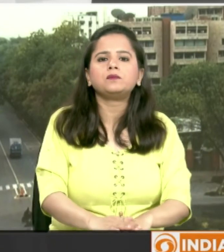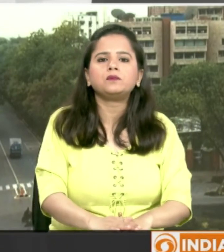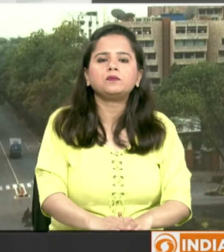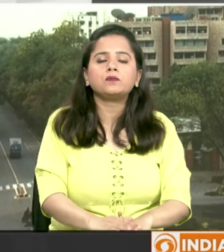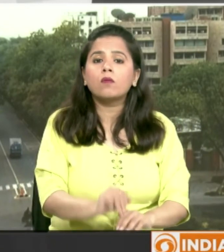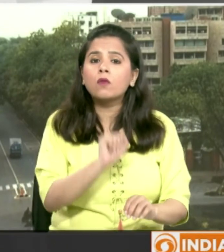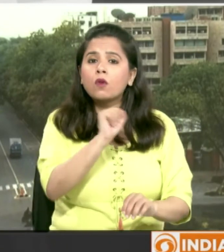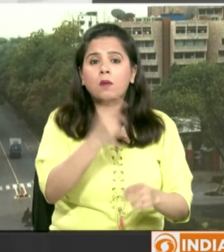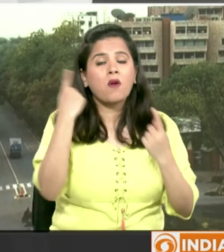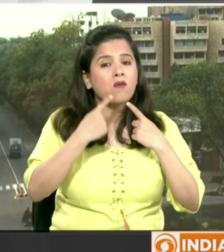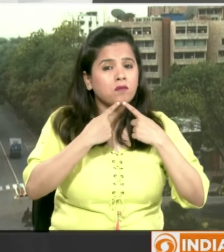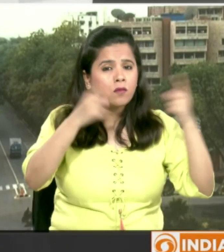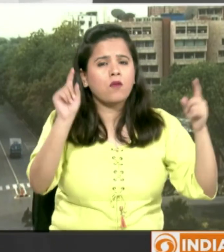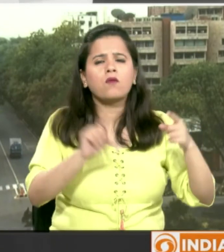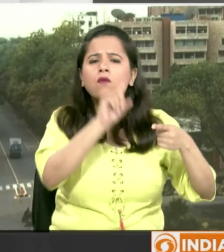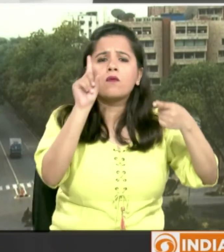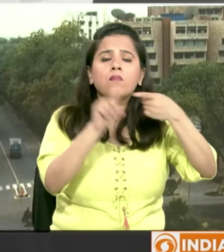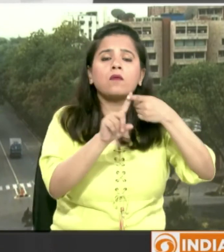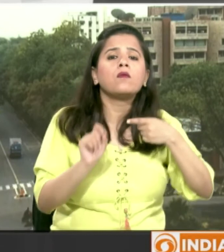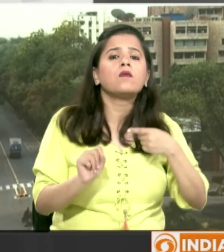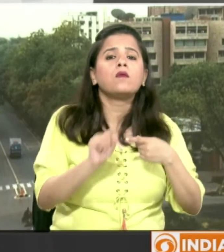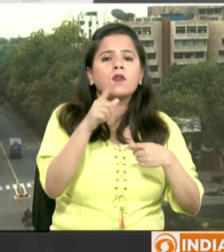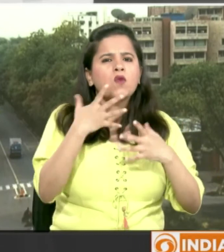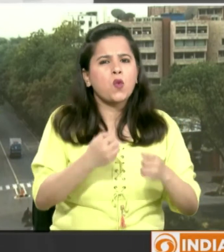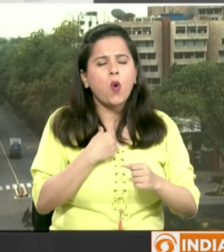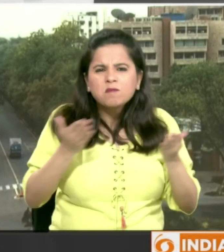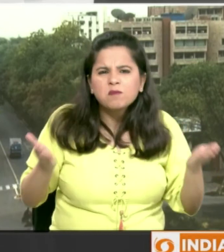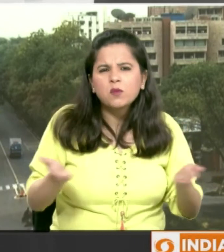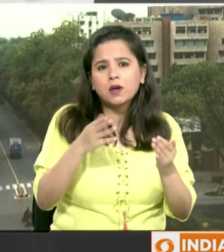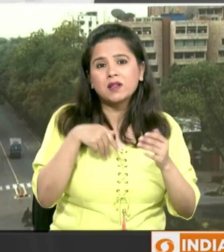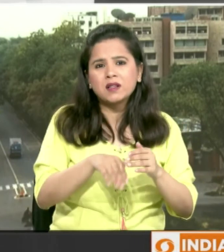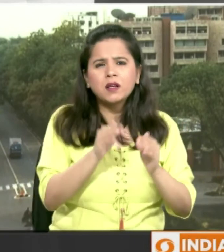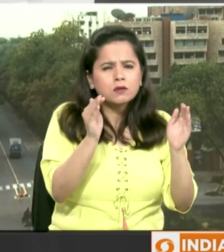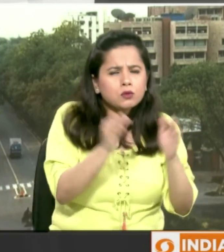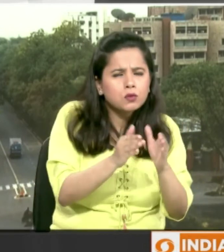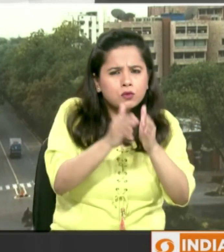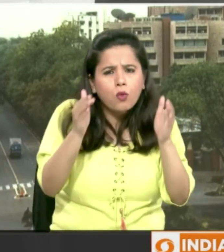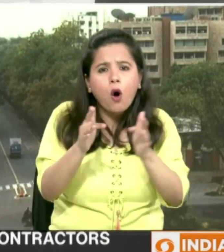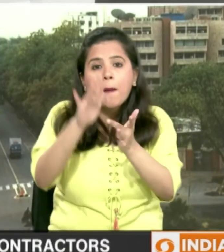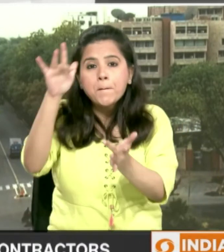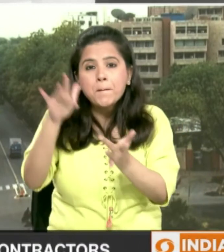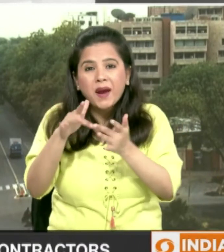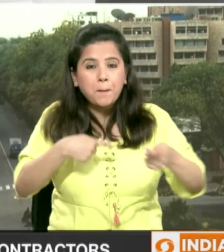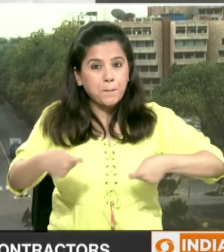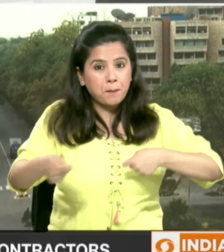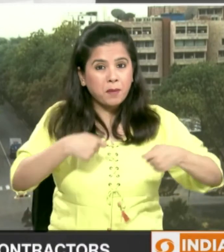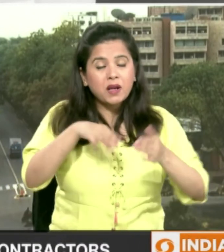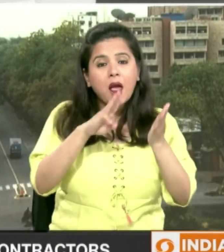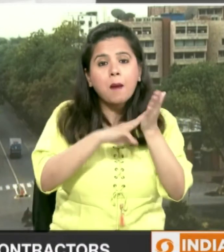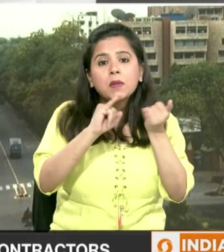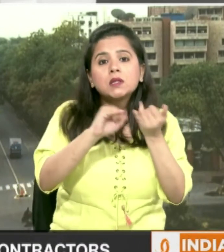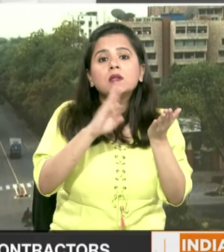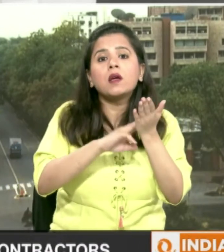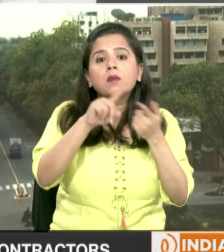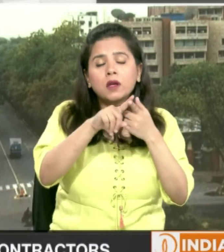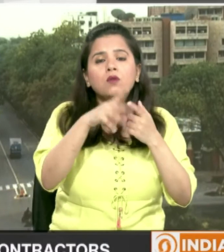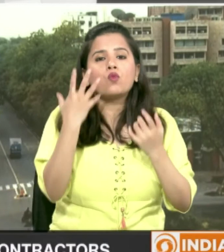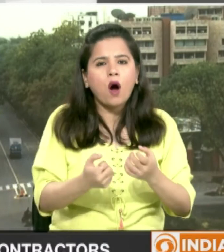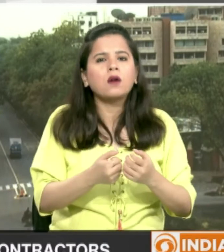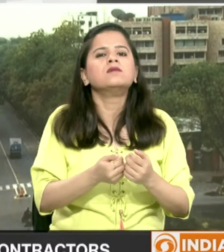Her first announcements were the measures aimed at boosting the micro, small and medium enterprises or the MSME